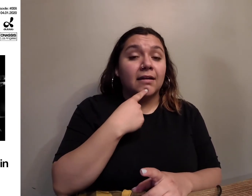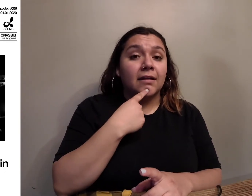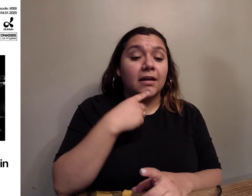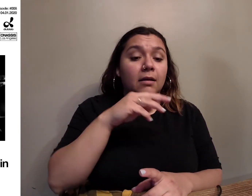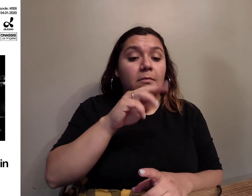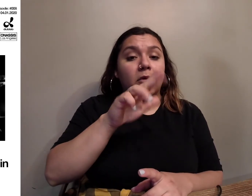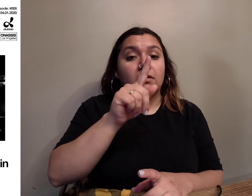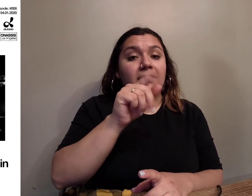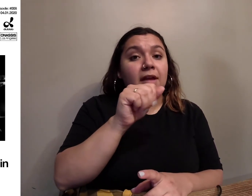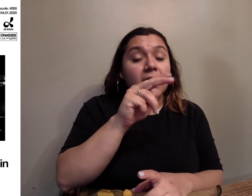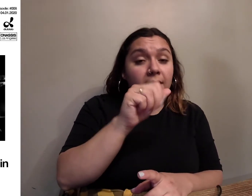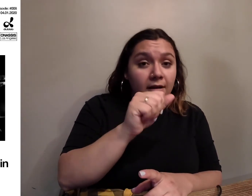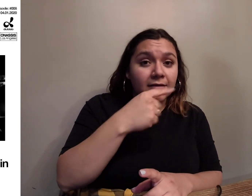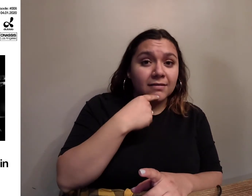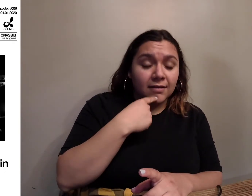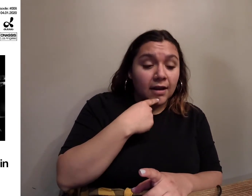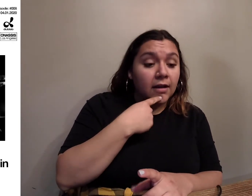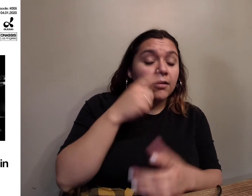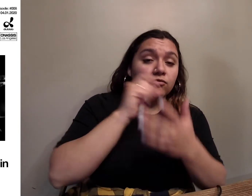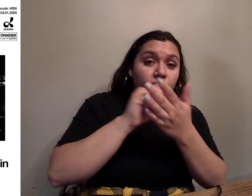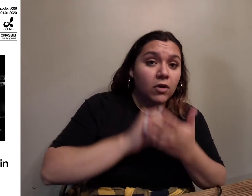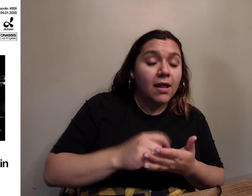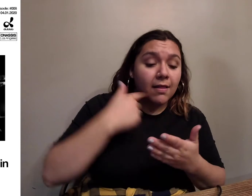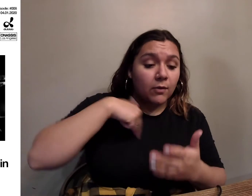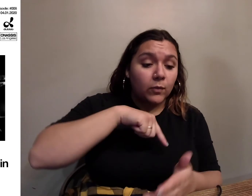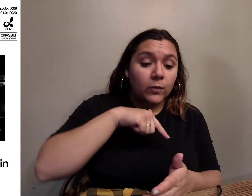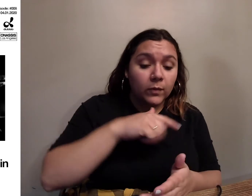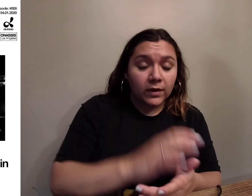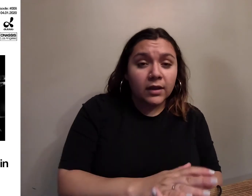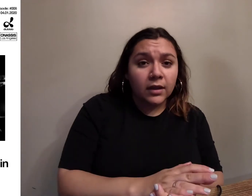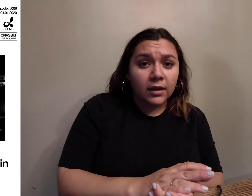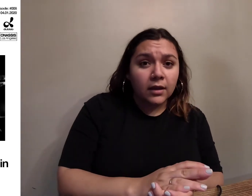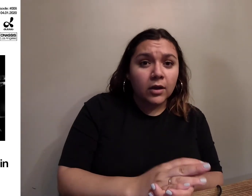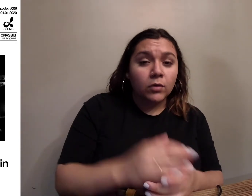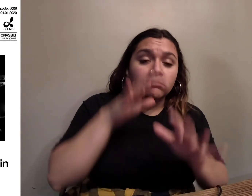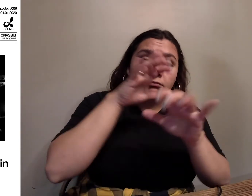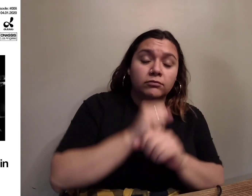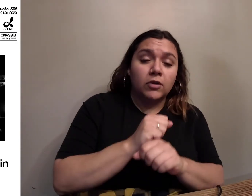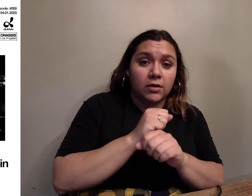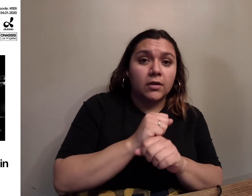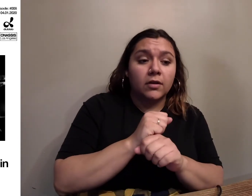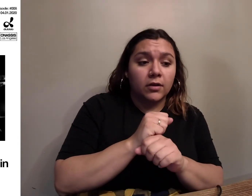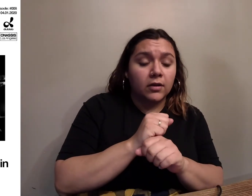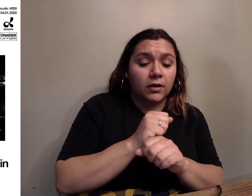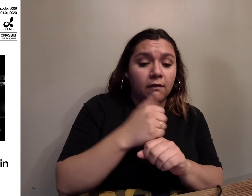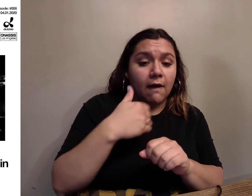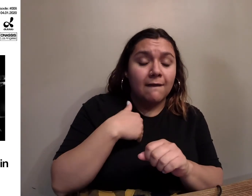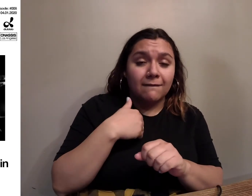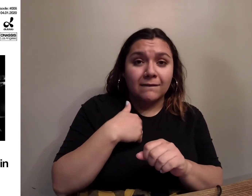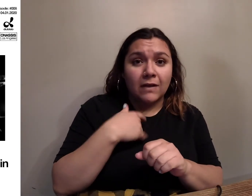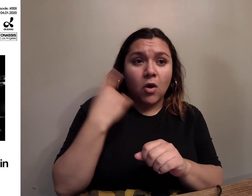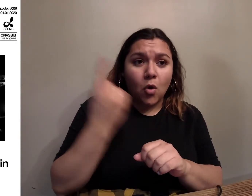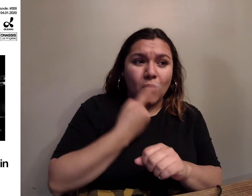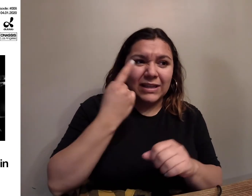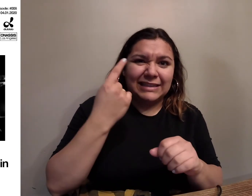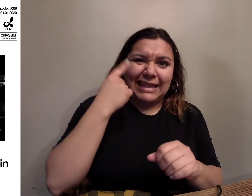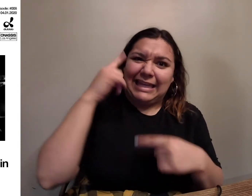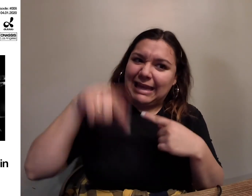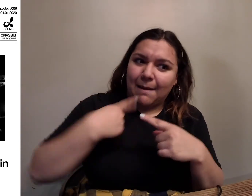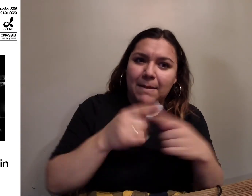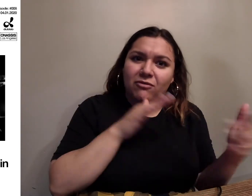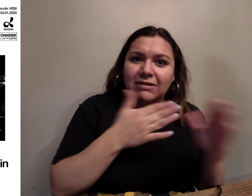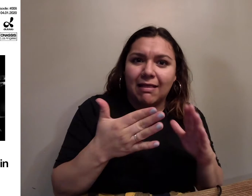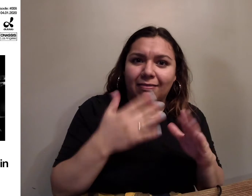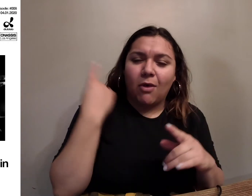Montaigne says in the essay To Philosophize to Learn How to Die, that he's acquired the habit of having death constantly in his mouth,